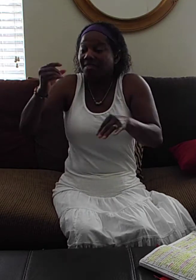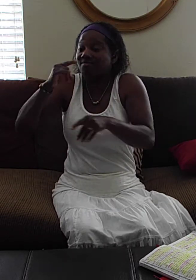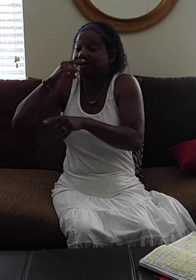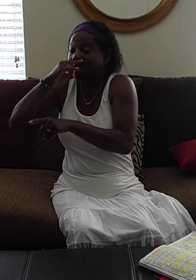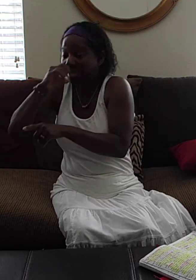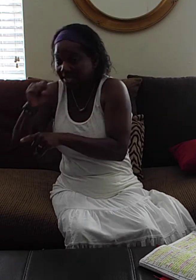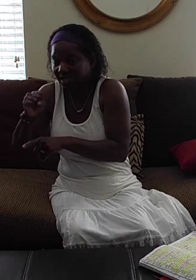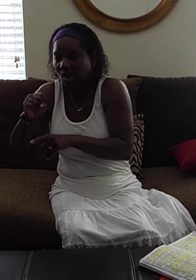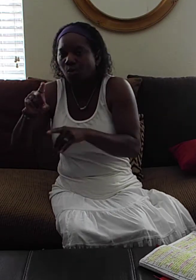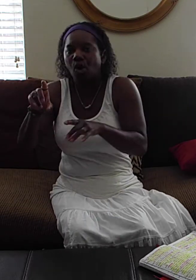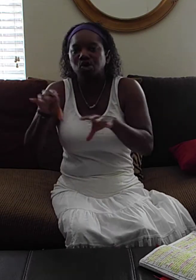the kids,